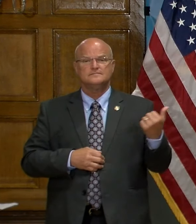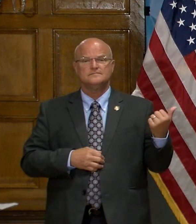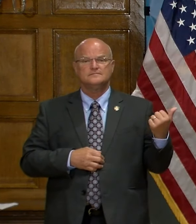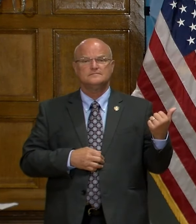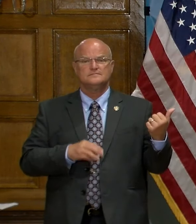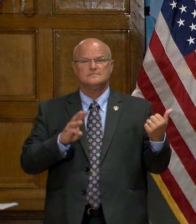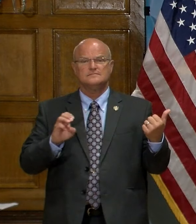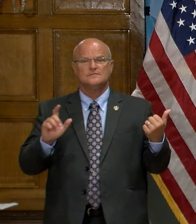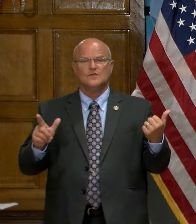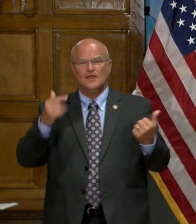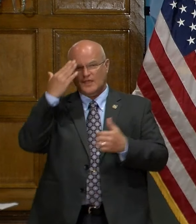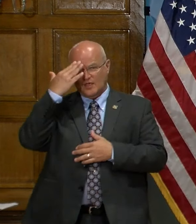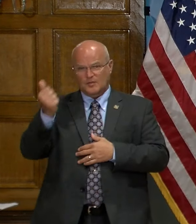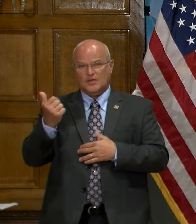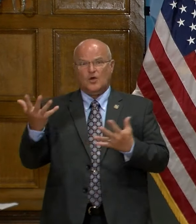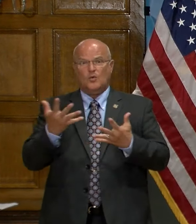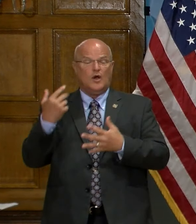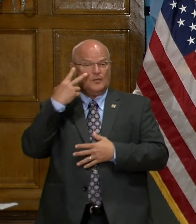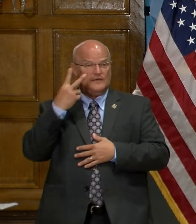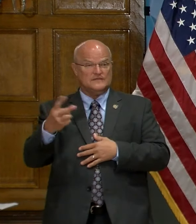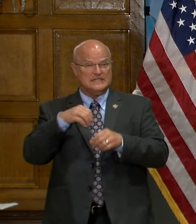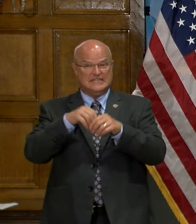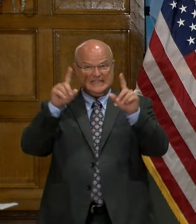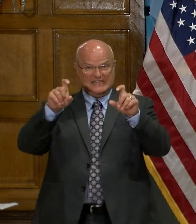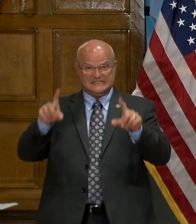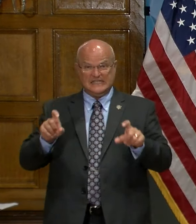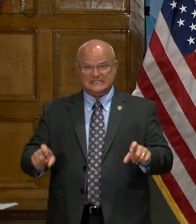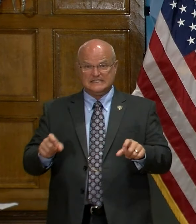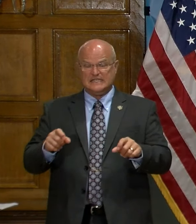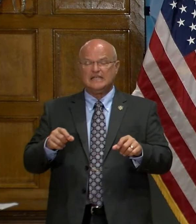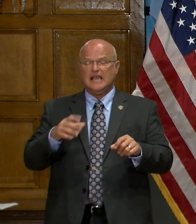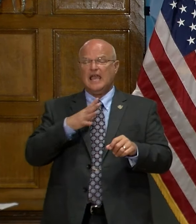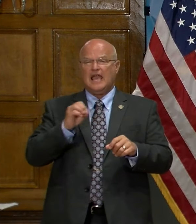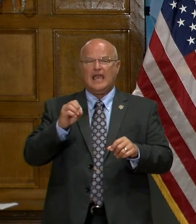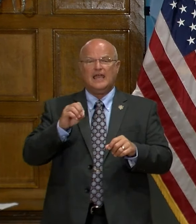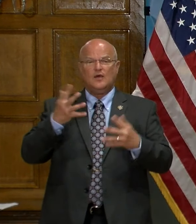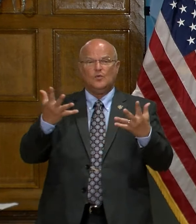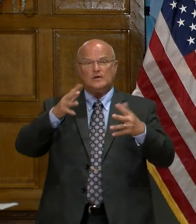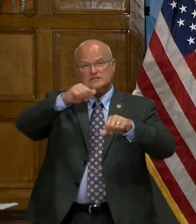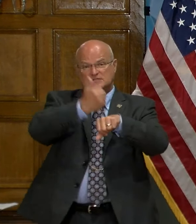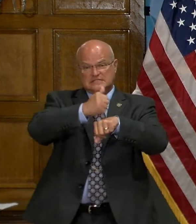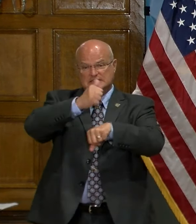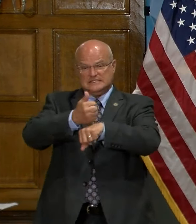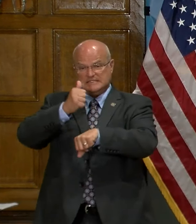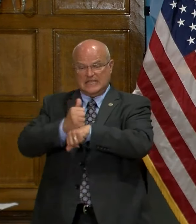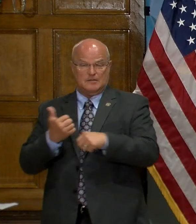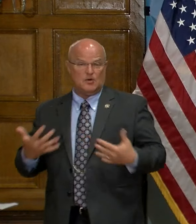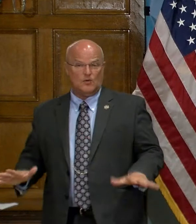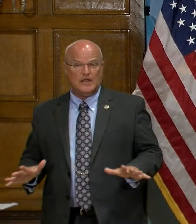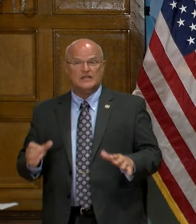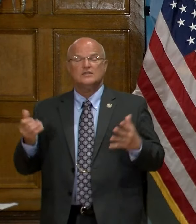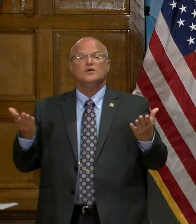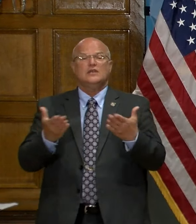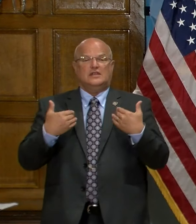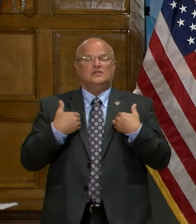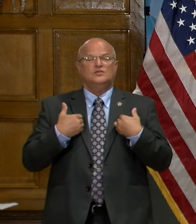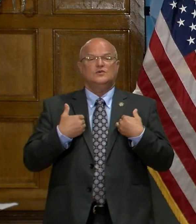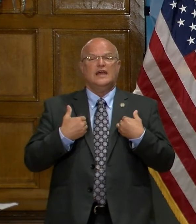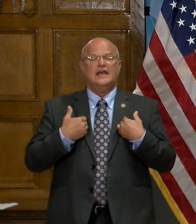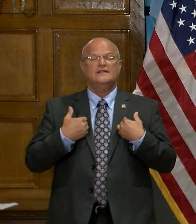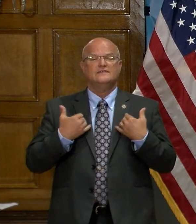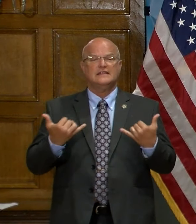Well, because of what we've seen in our testing and the protocols that are in place. And so here you